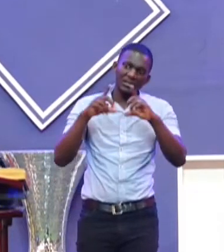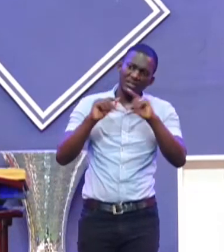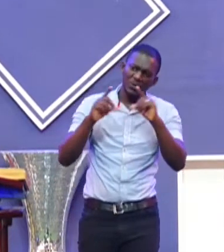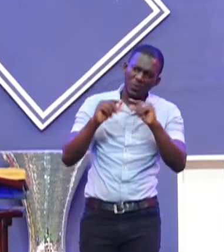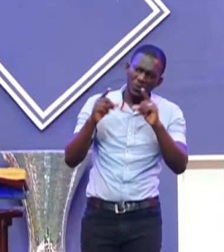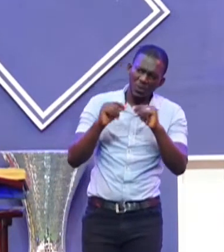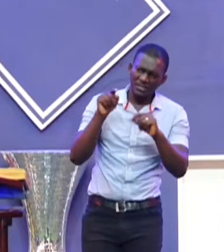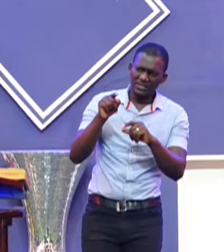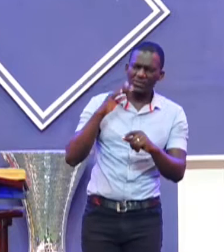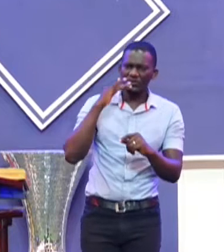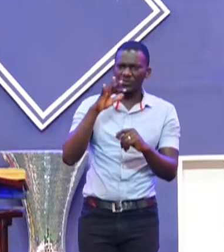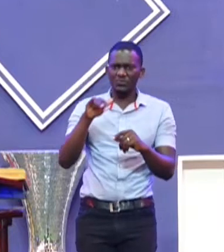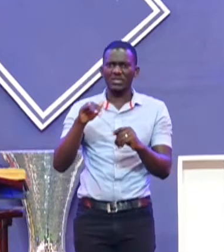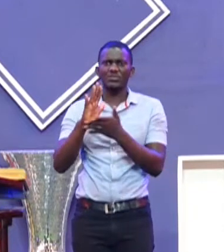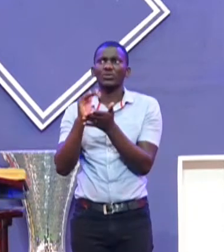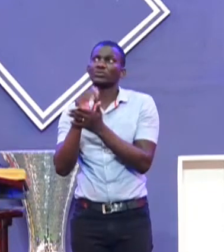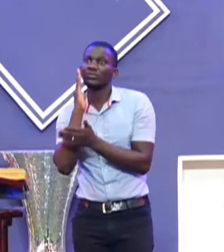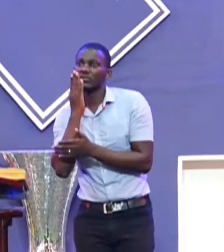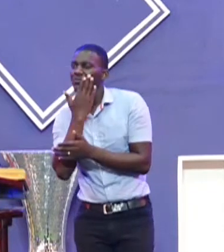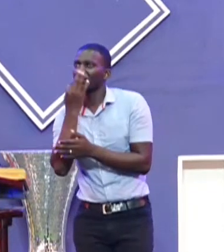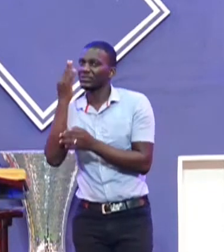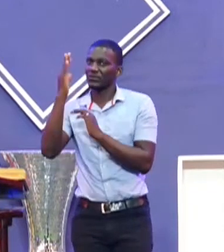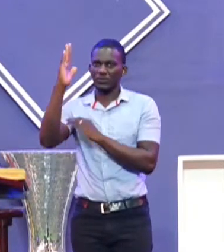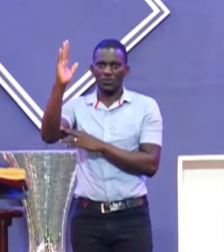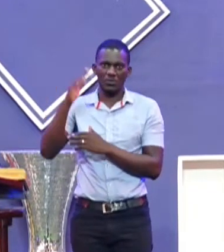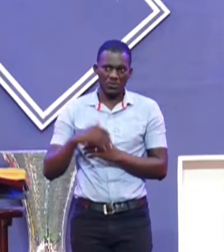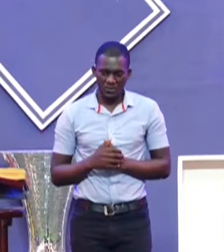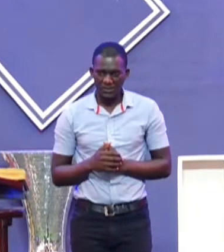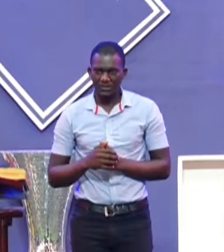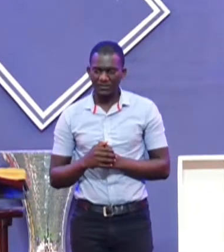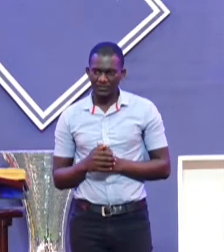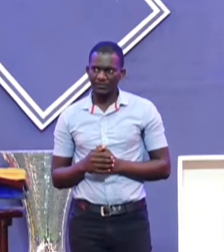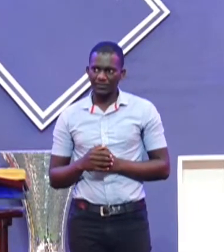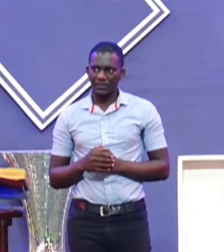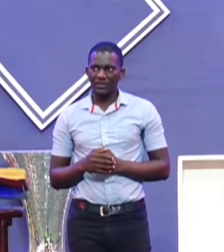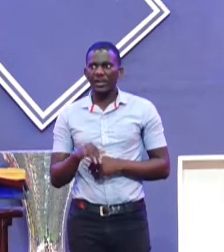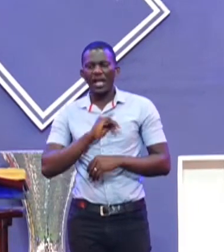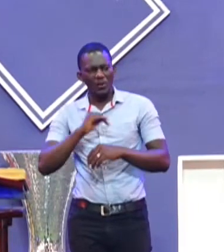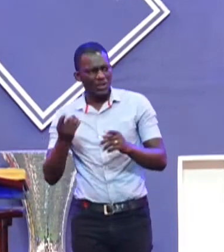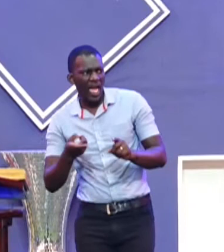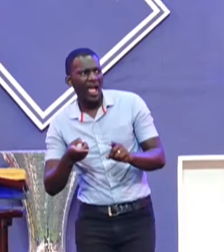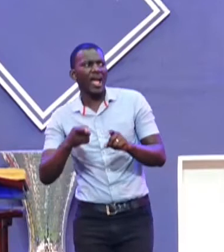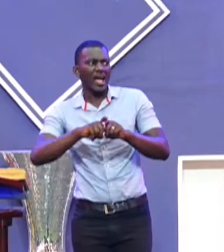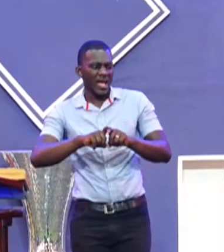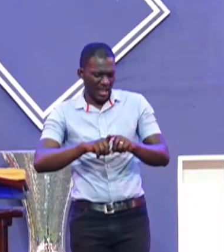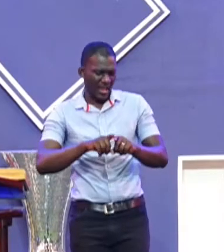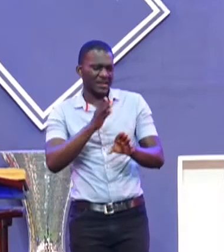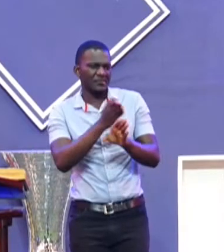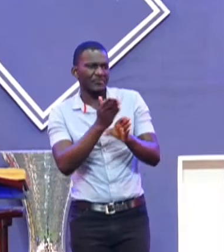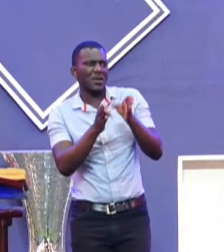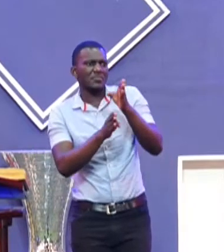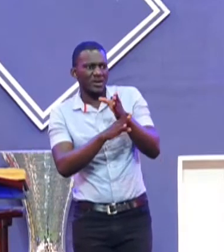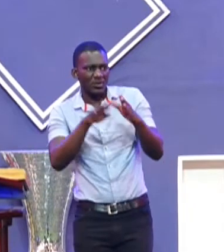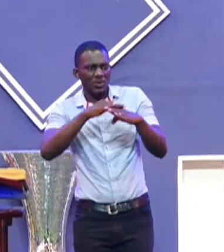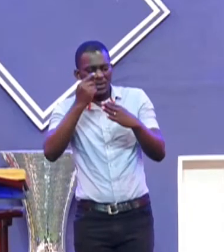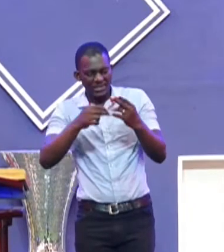believe that among the words that I'm going to speak by the grace of God, I will